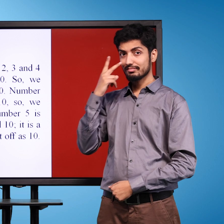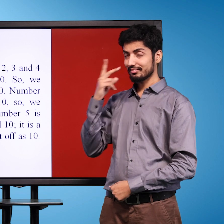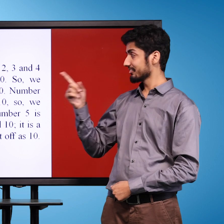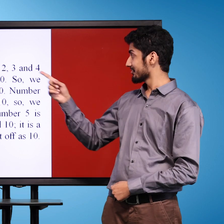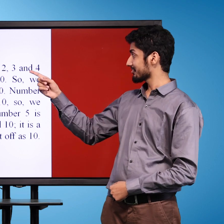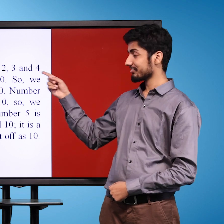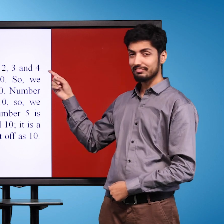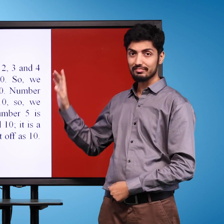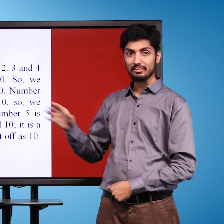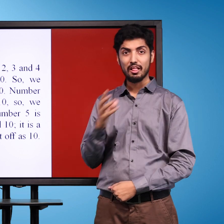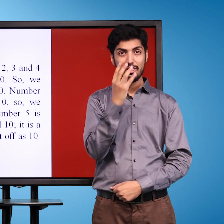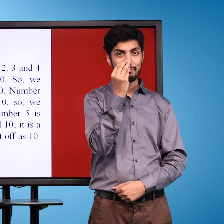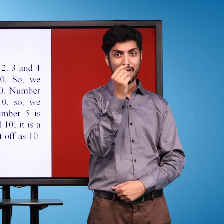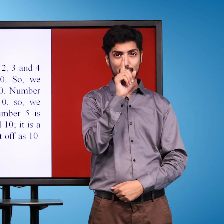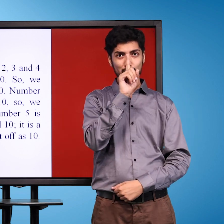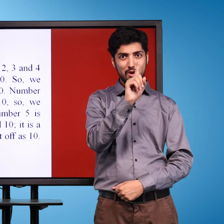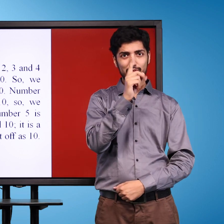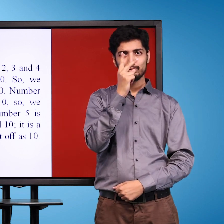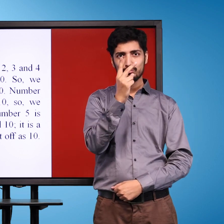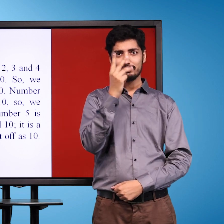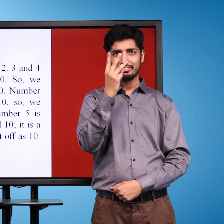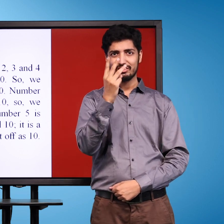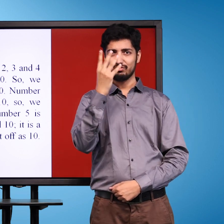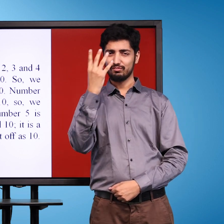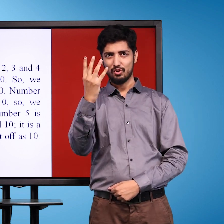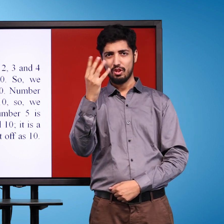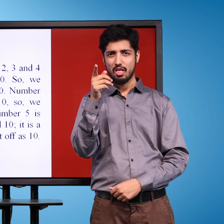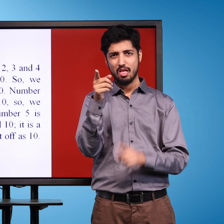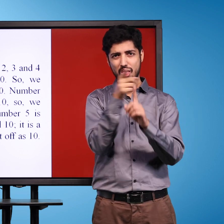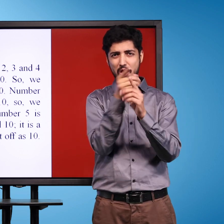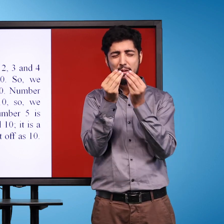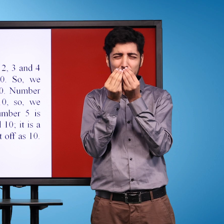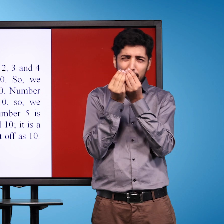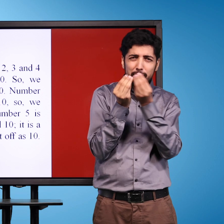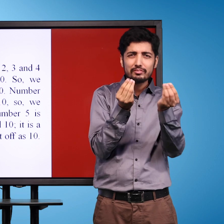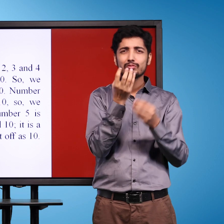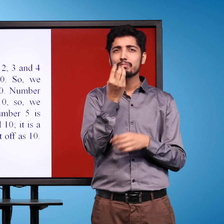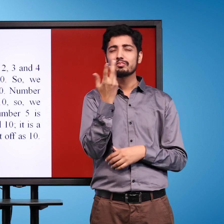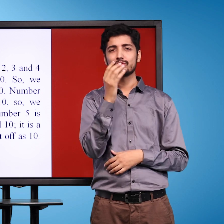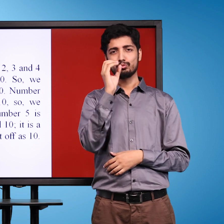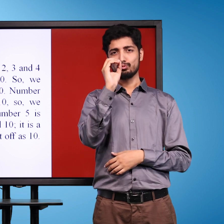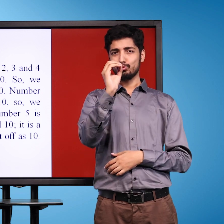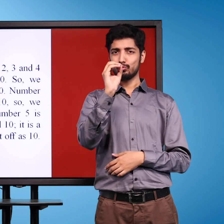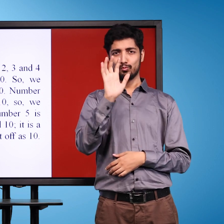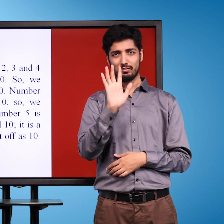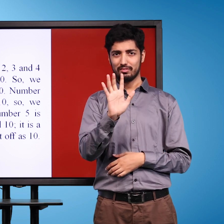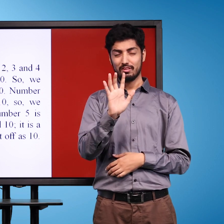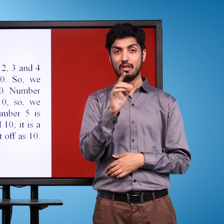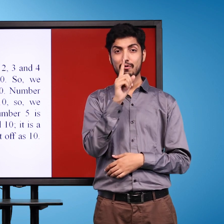We see that the numbers 1, 2, 3 and 4 are nearer to 0 than to 10. So we